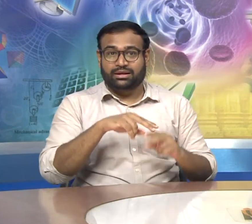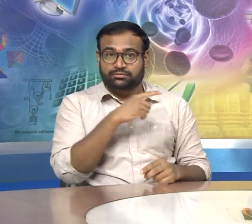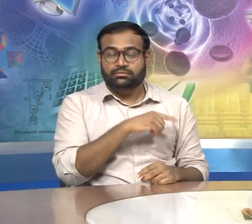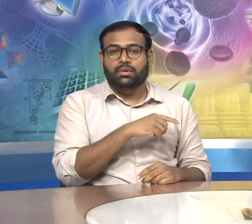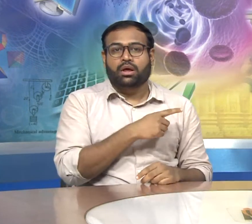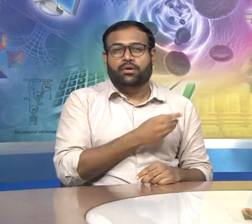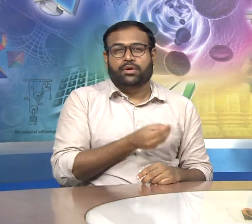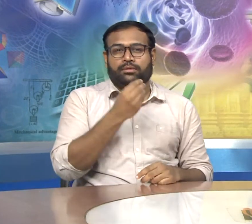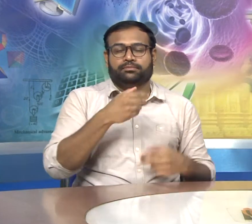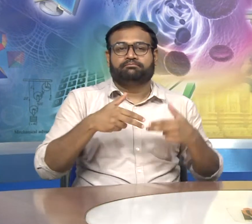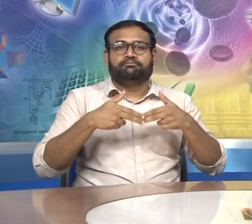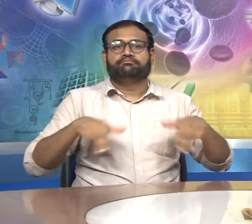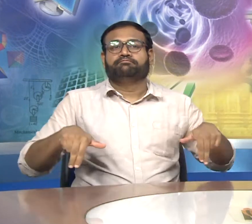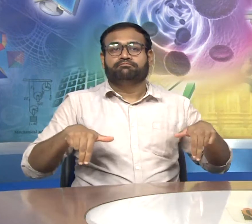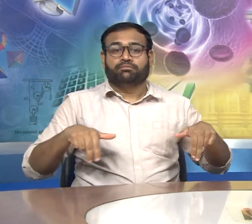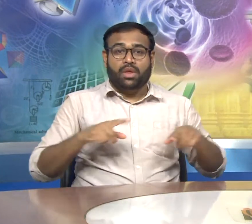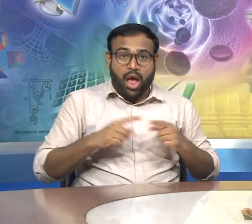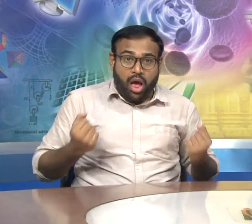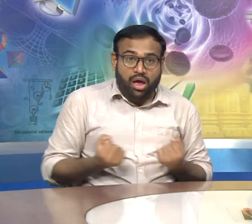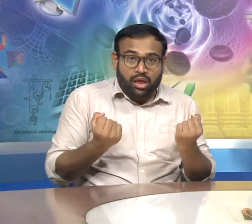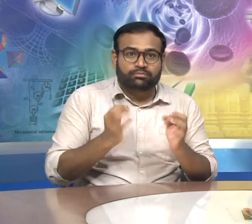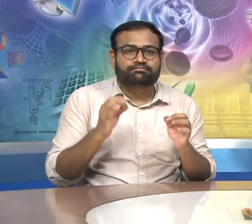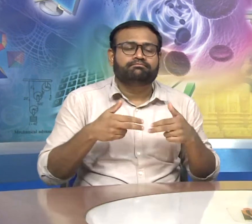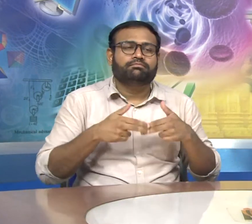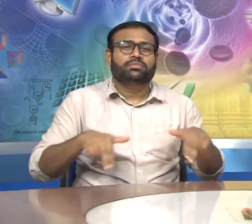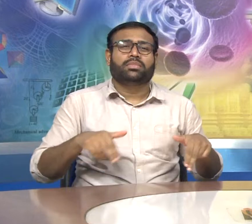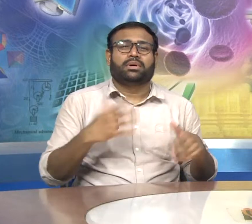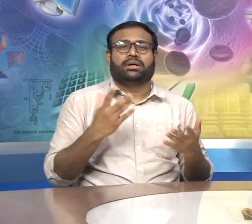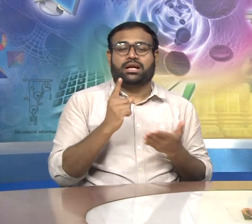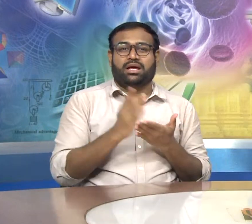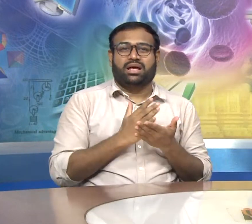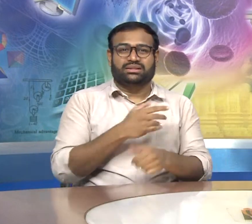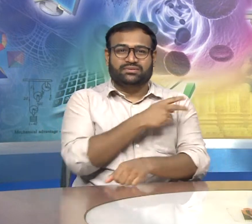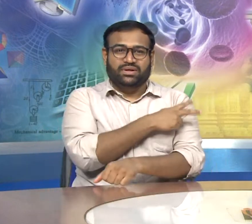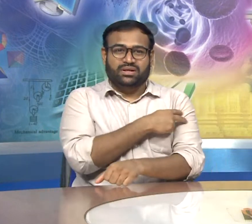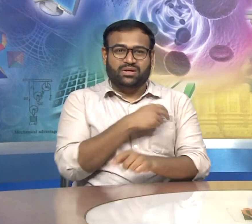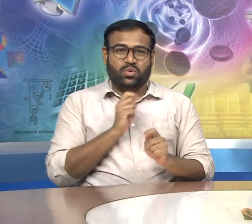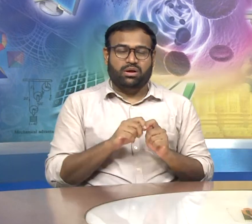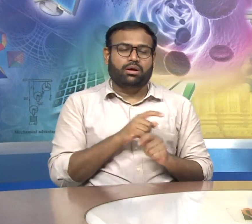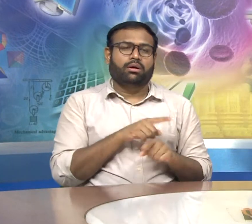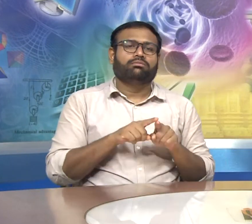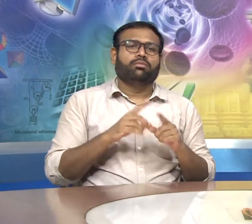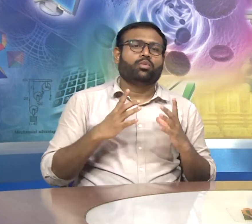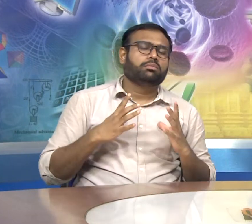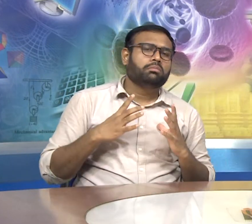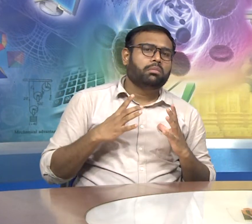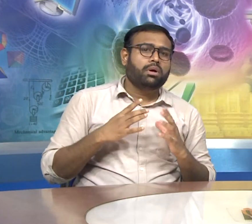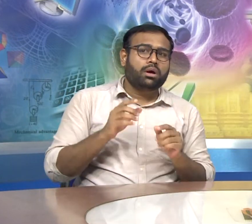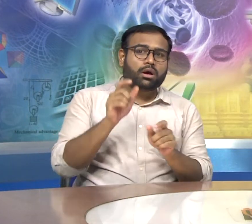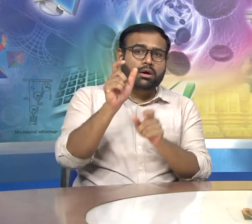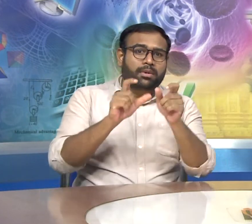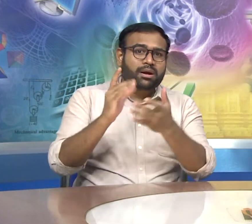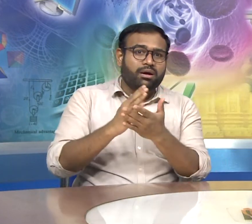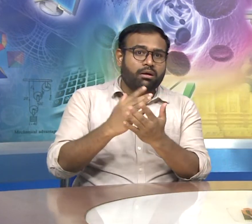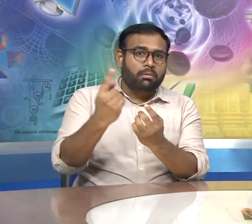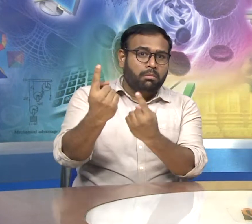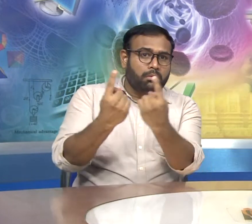reference service, passive service. Library staff waits for the user to approach them